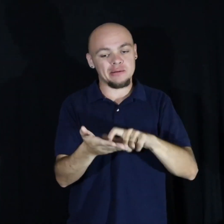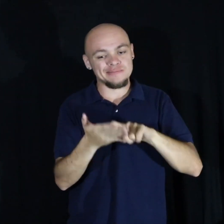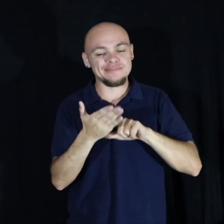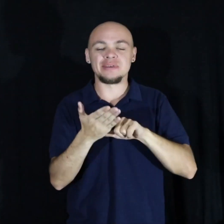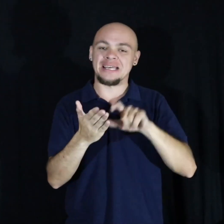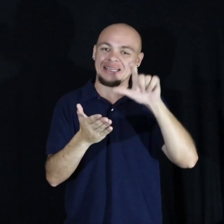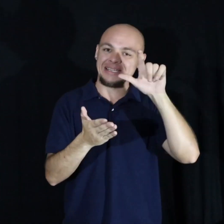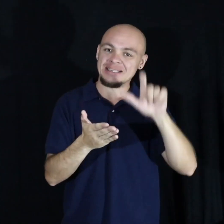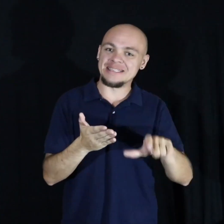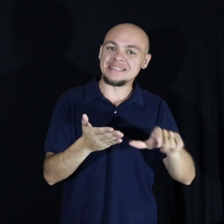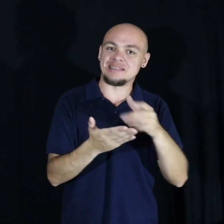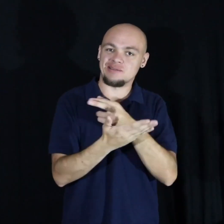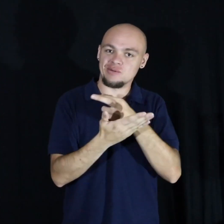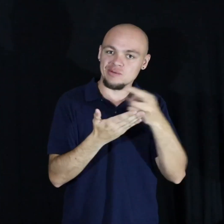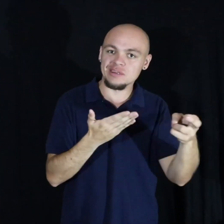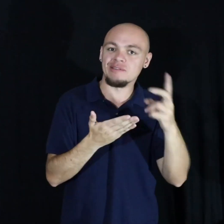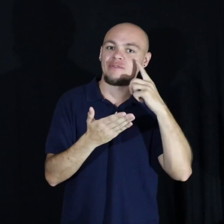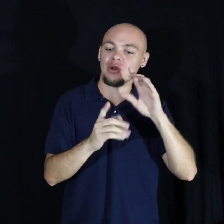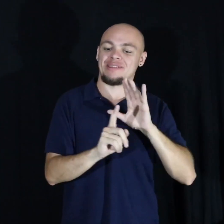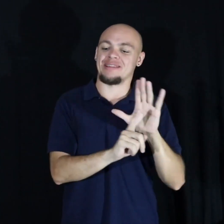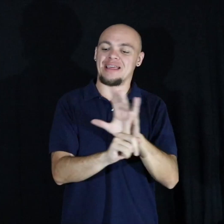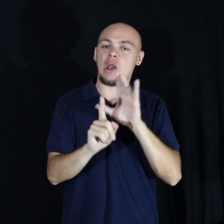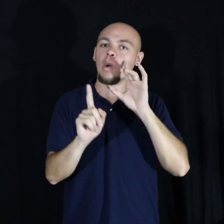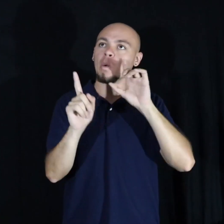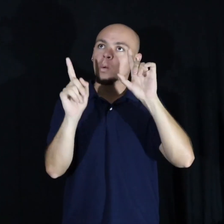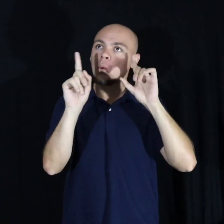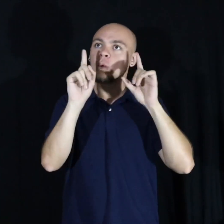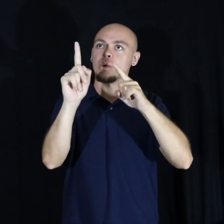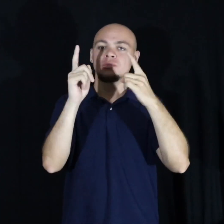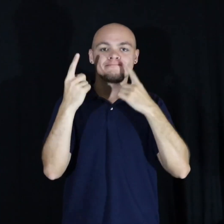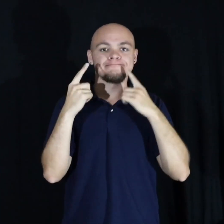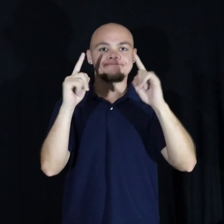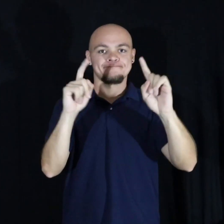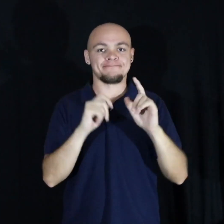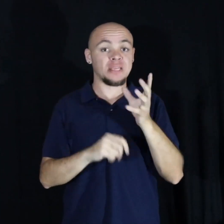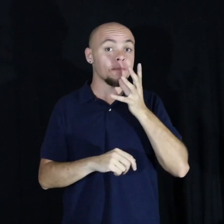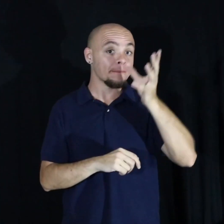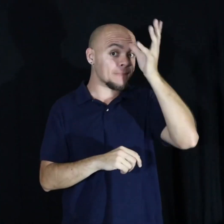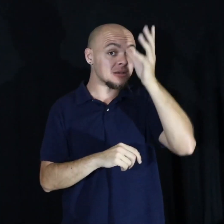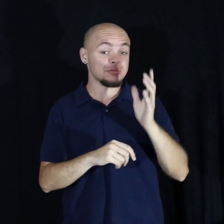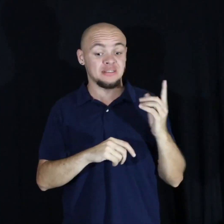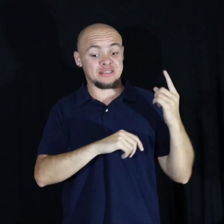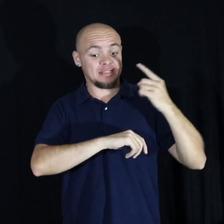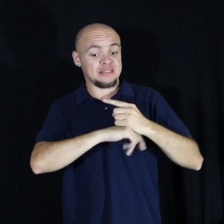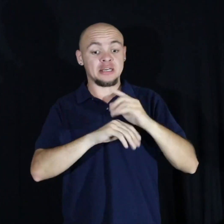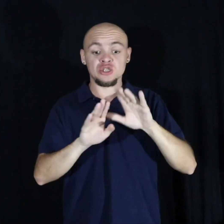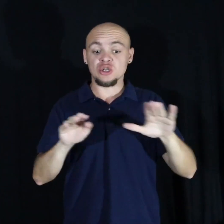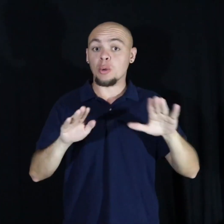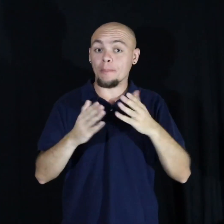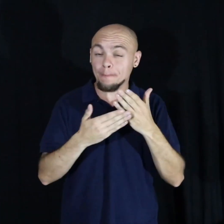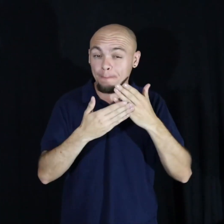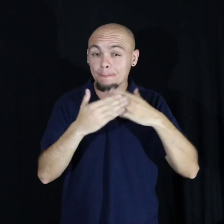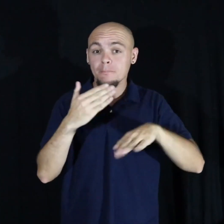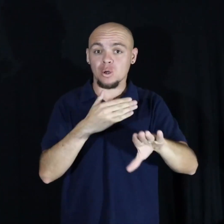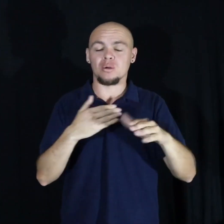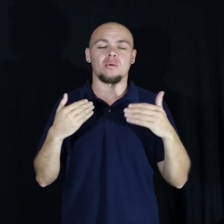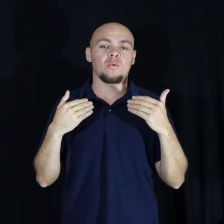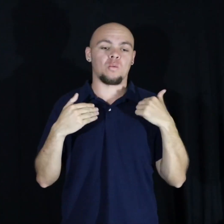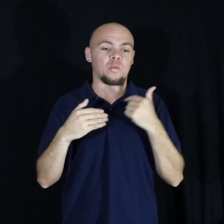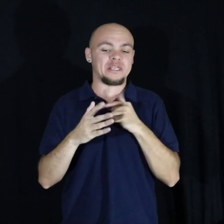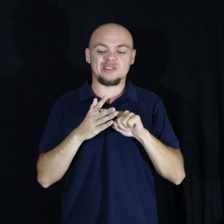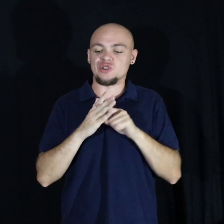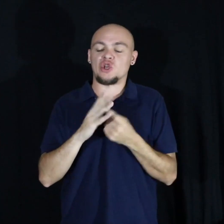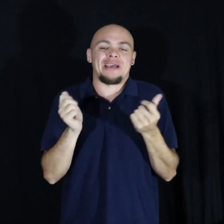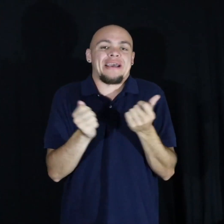time needed for a child to accomplish their goals. As parents, from the day our children are born, we are the launch pads for